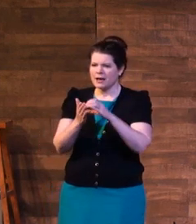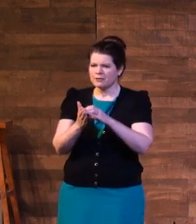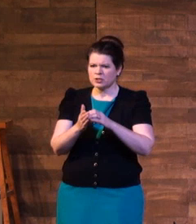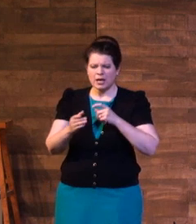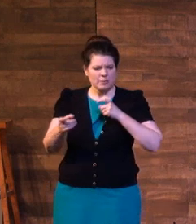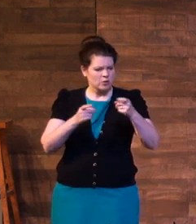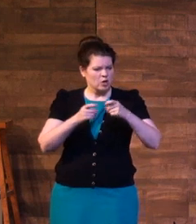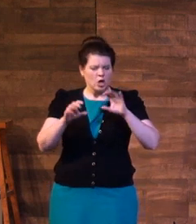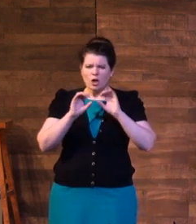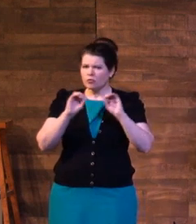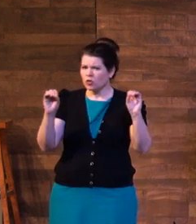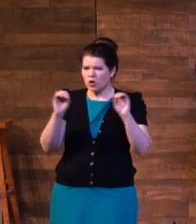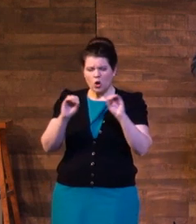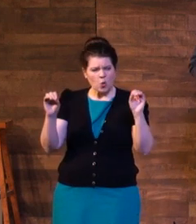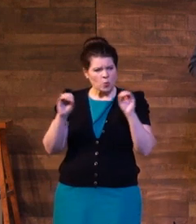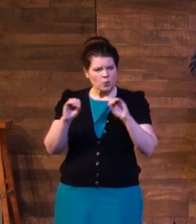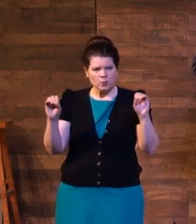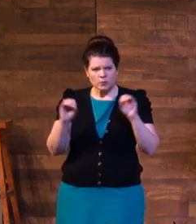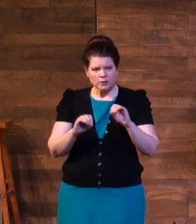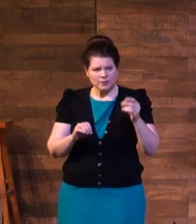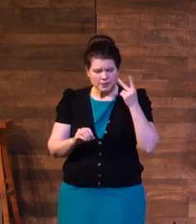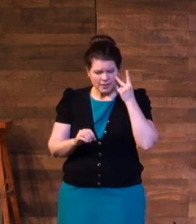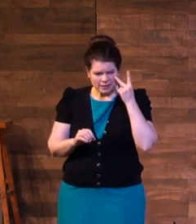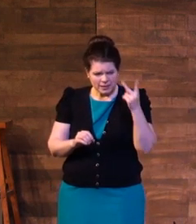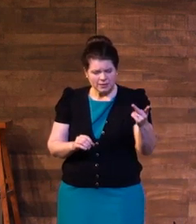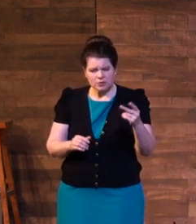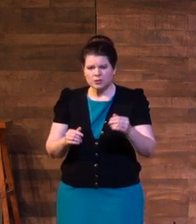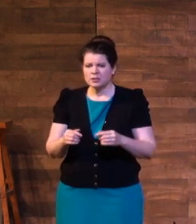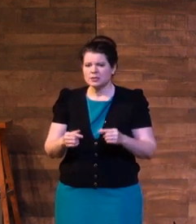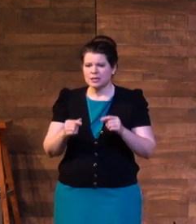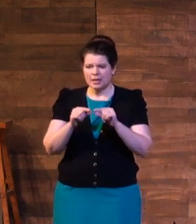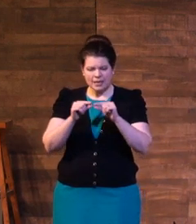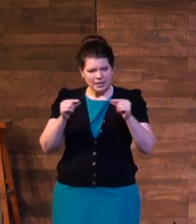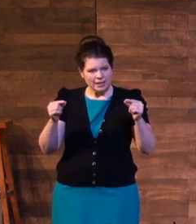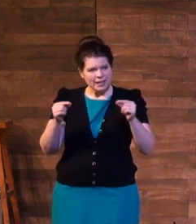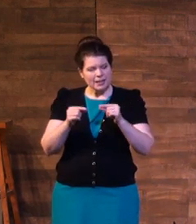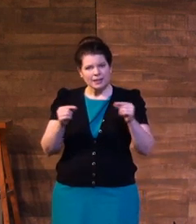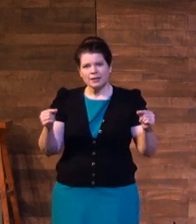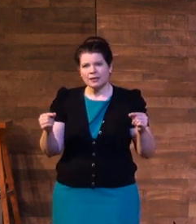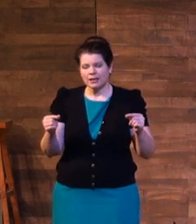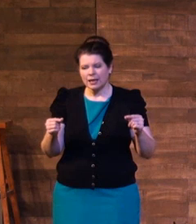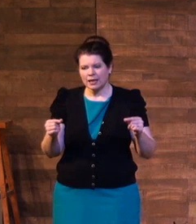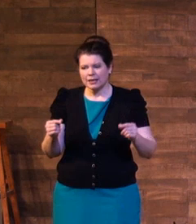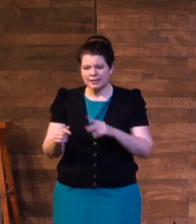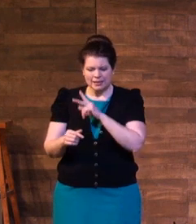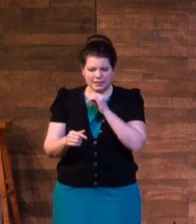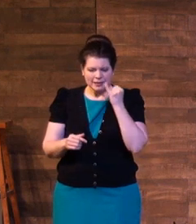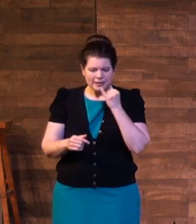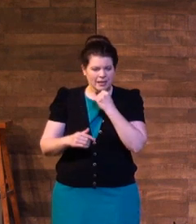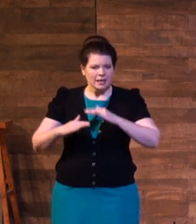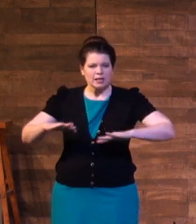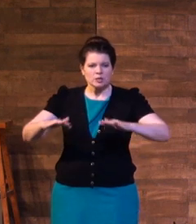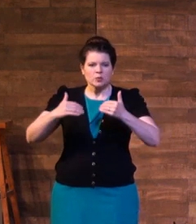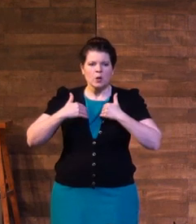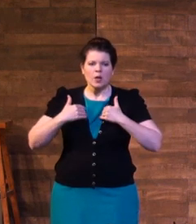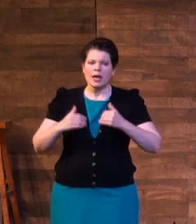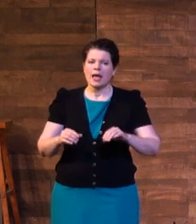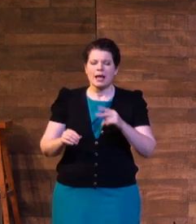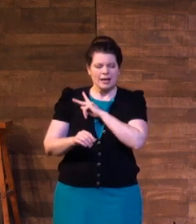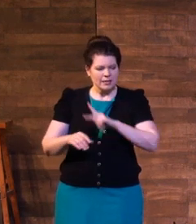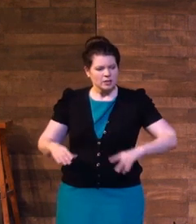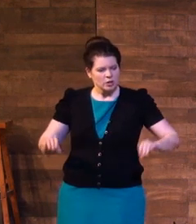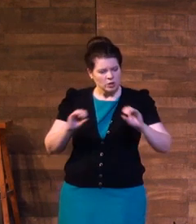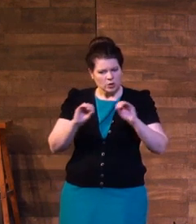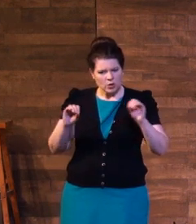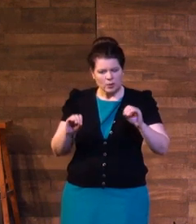see this line that Israel had no king. And the spiral's even worse than what I've just told you. The book of Judges ends with a horrifying